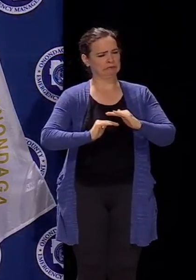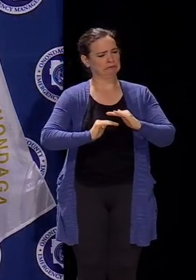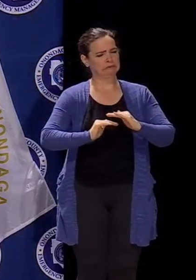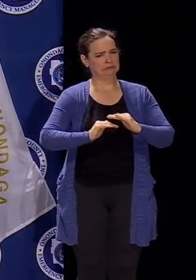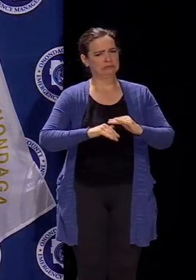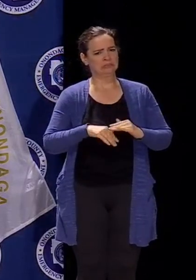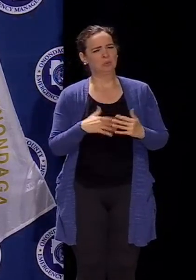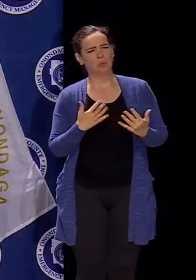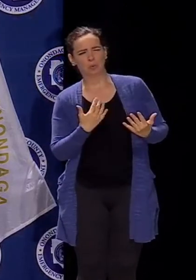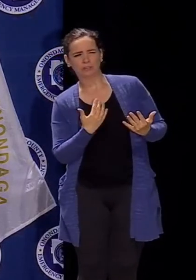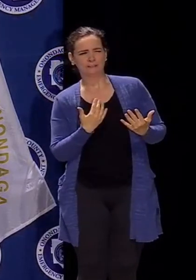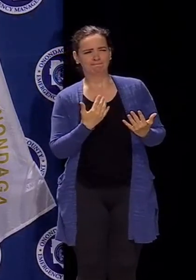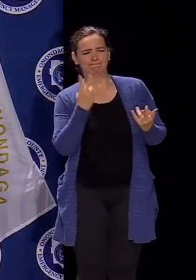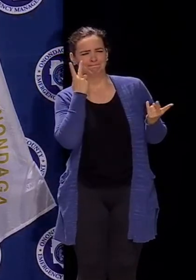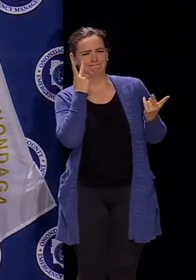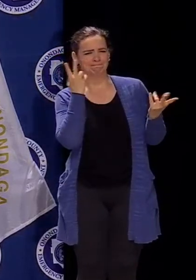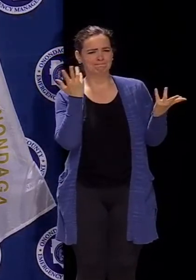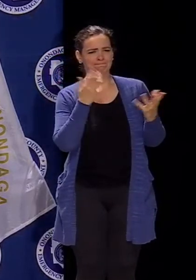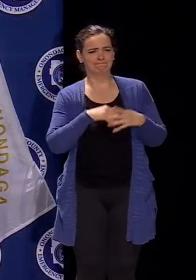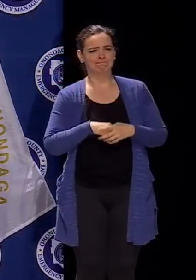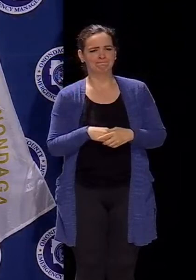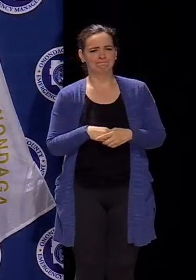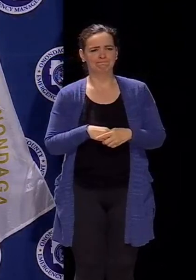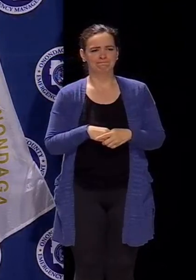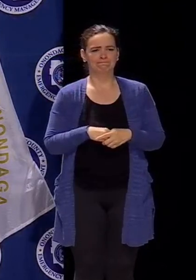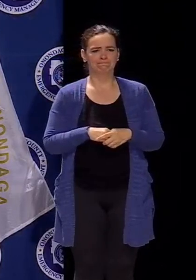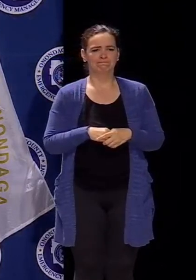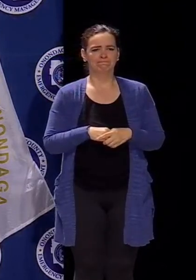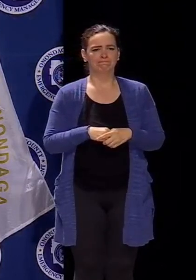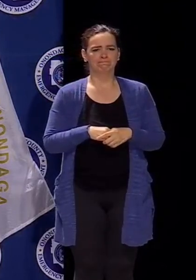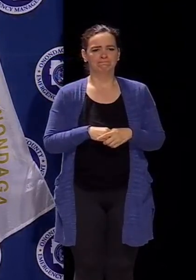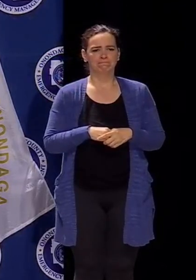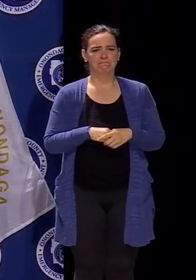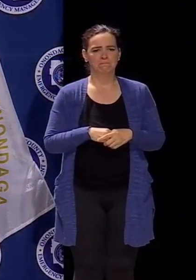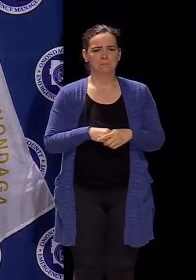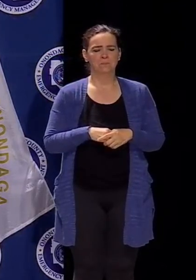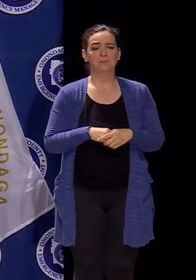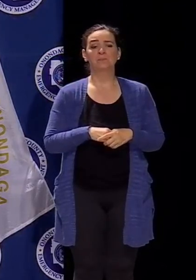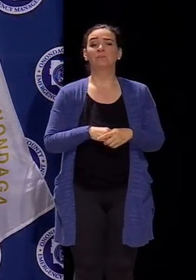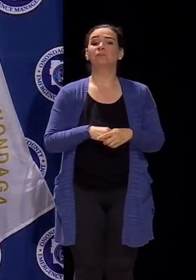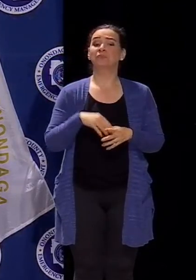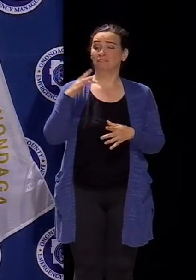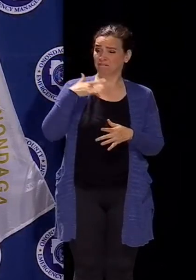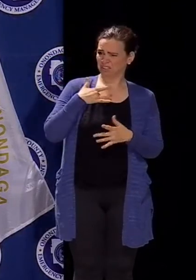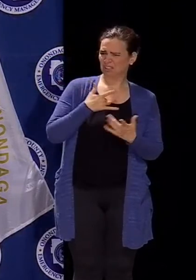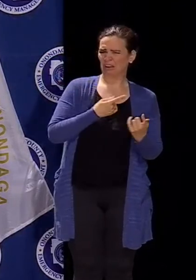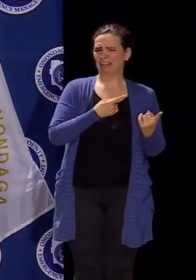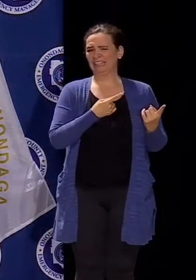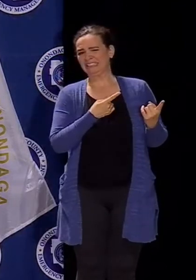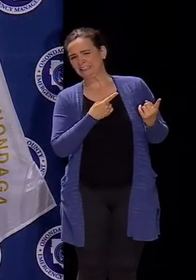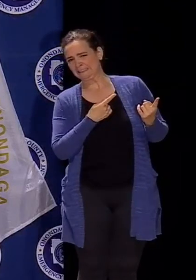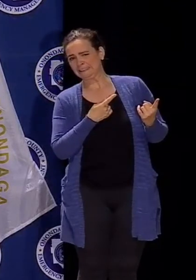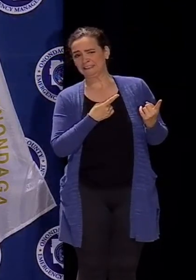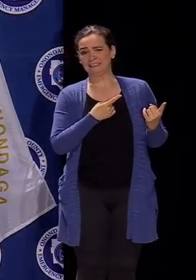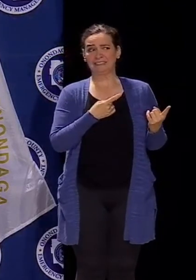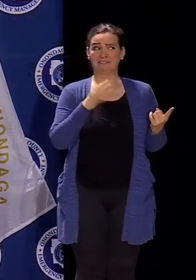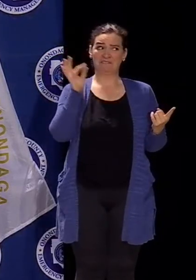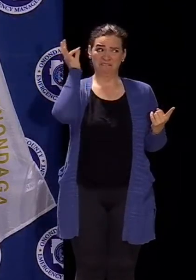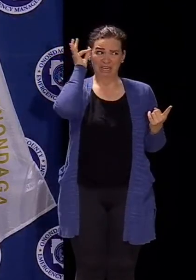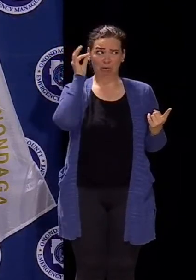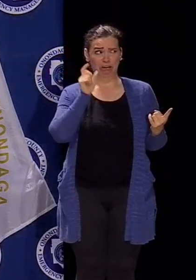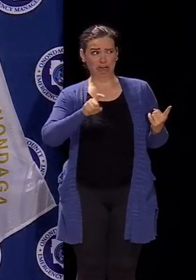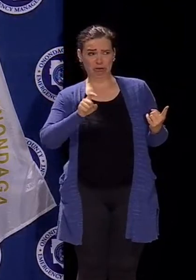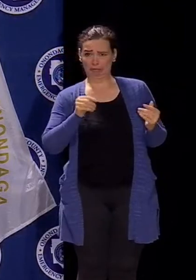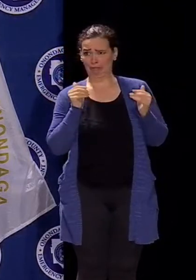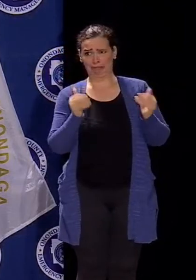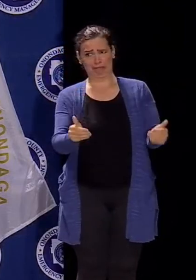we believe is in the best for the mental health and the ability to get back to church and the ability for our public health officials to